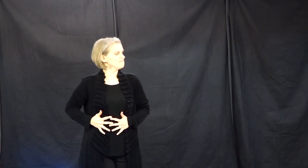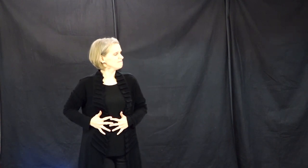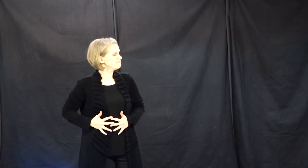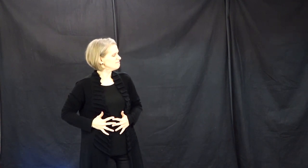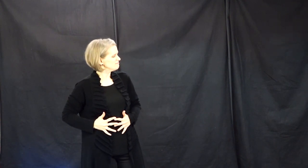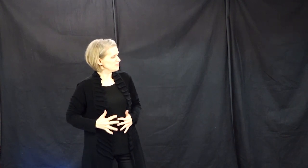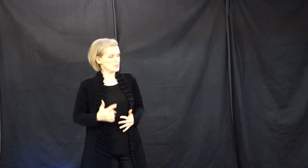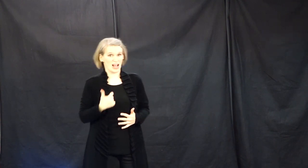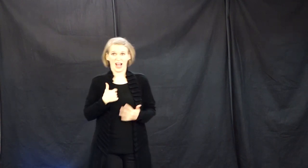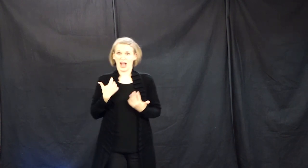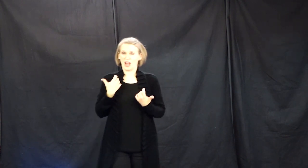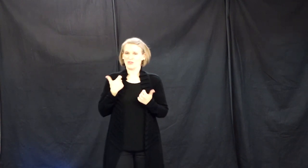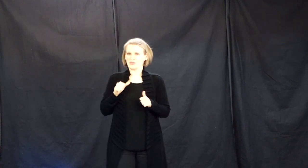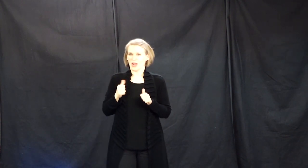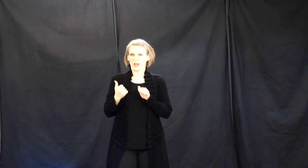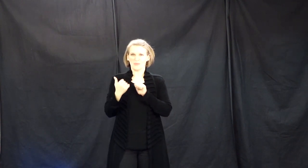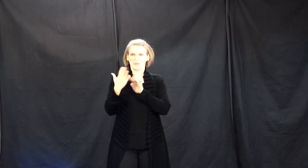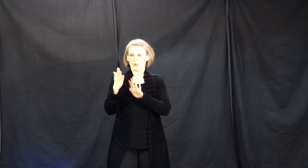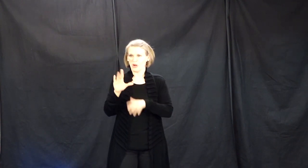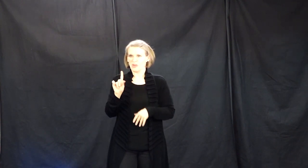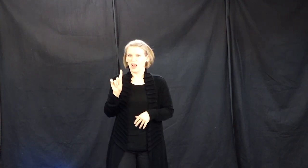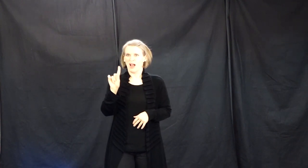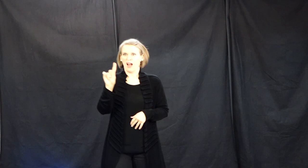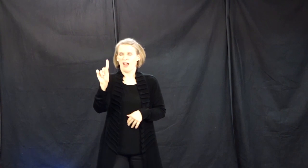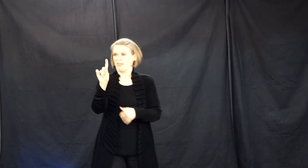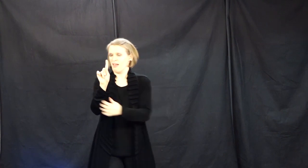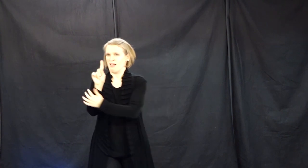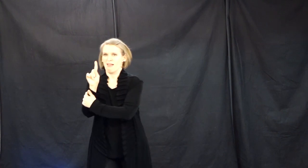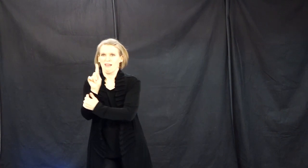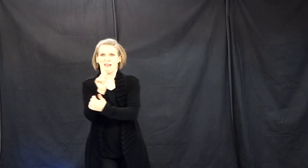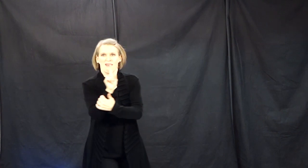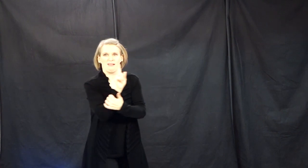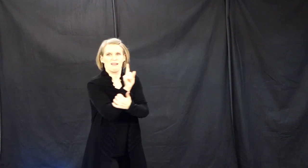I walk towards him, but I am ushered away.